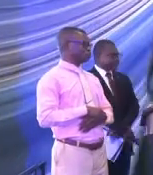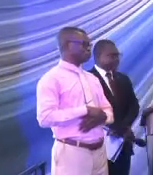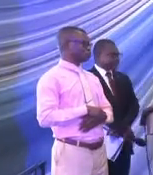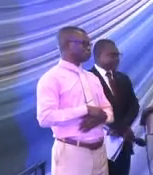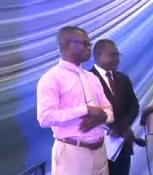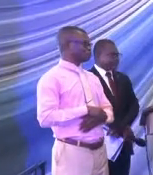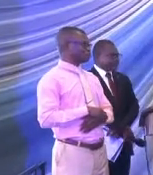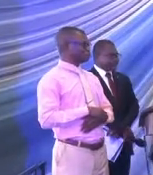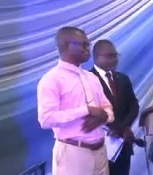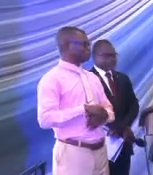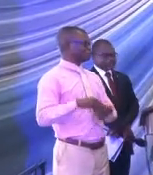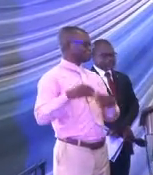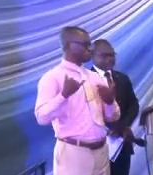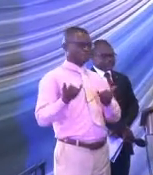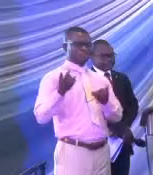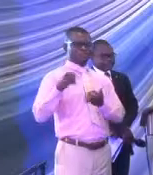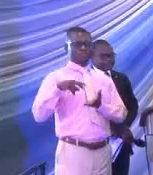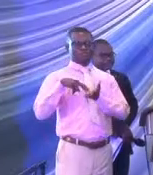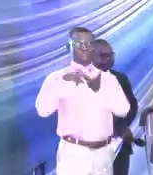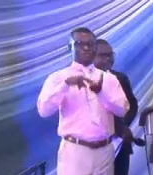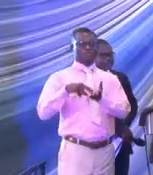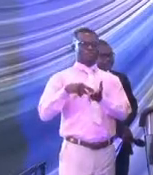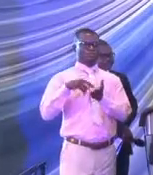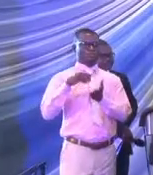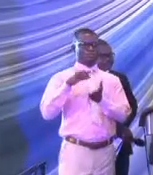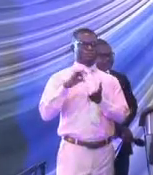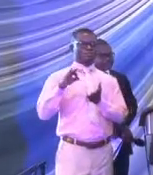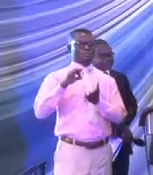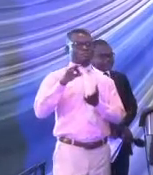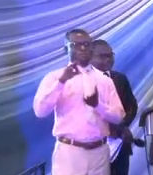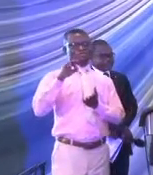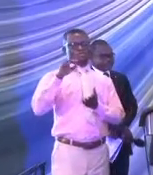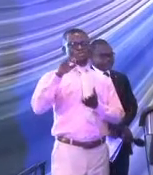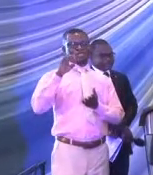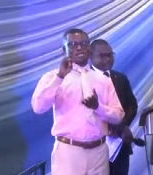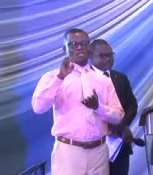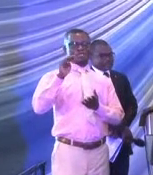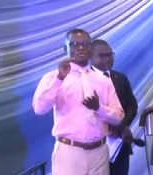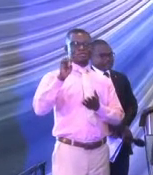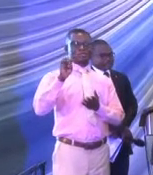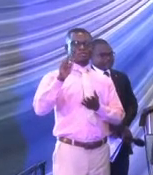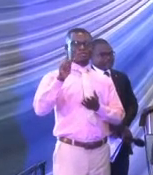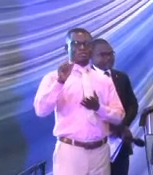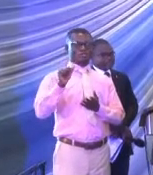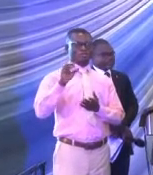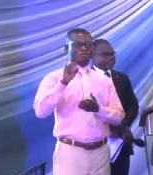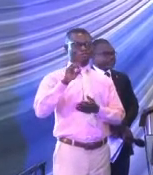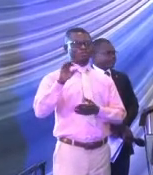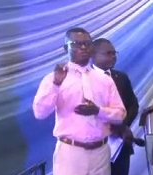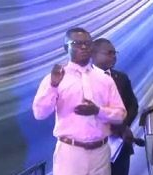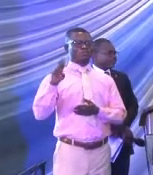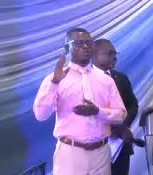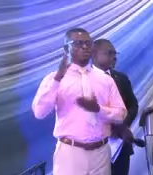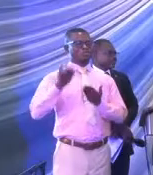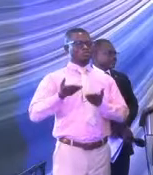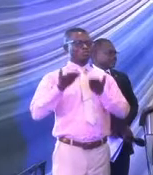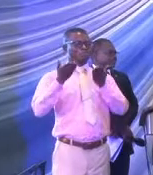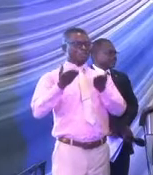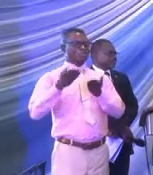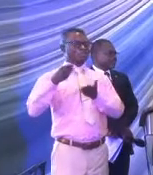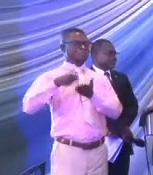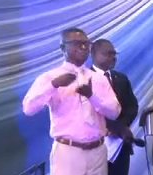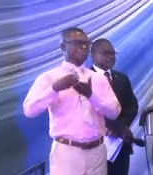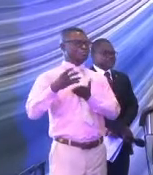Now, the representative of Saimeko 4 is going to present a